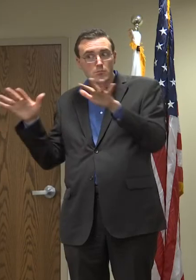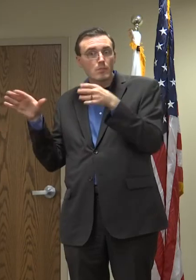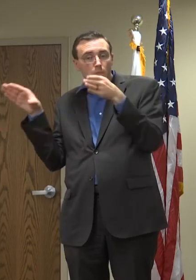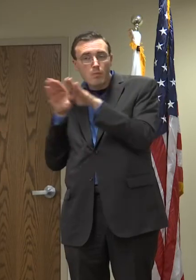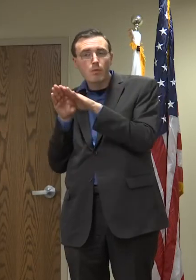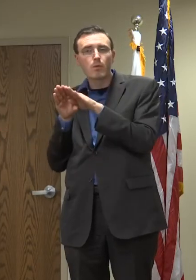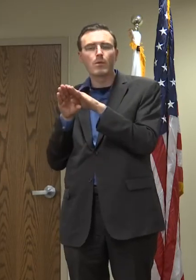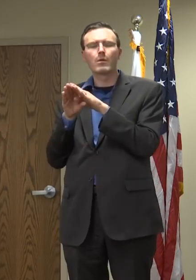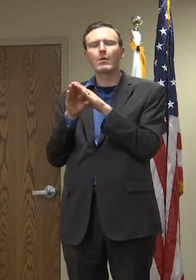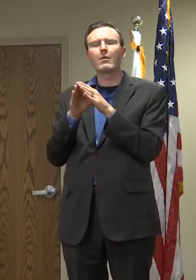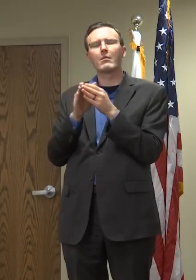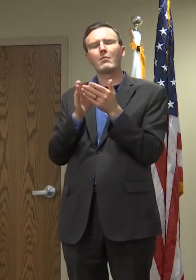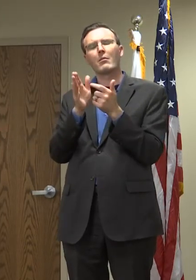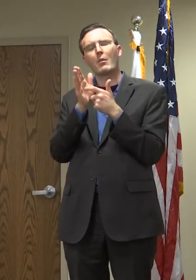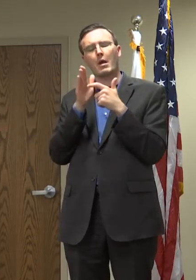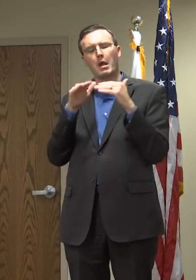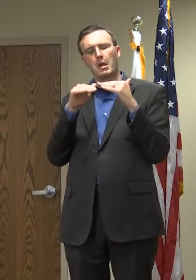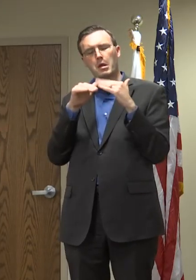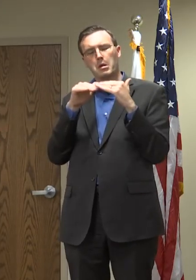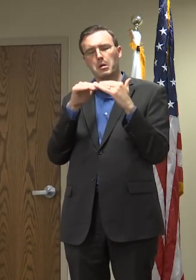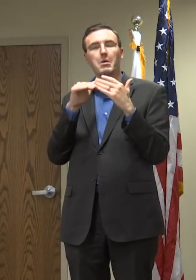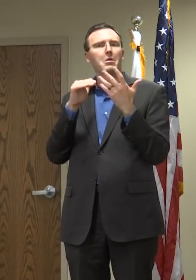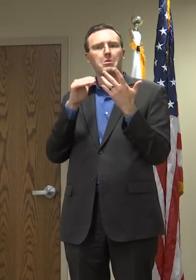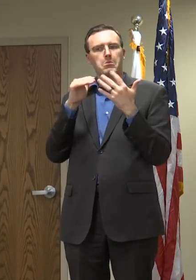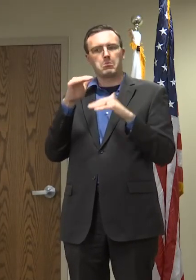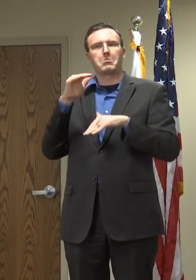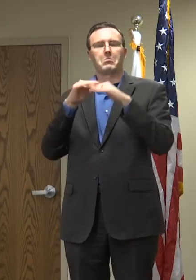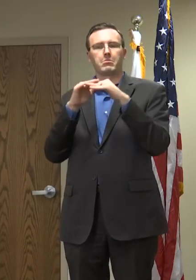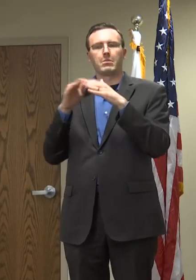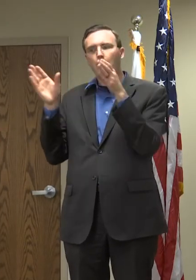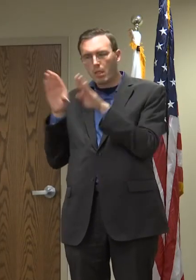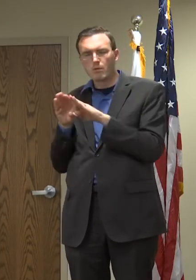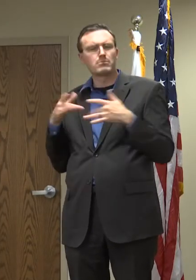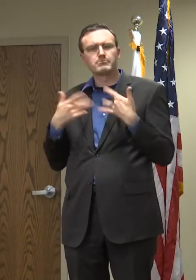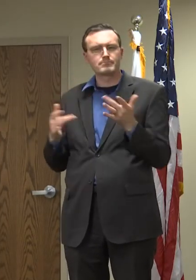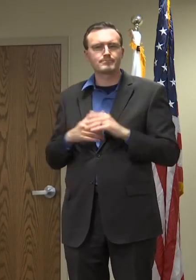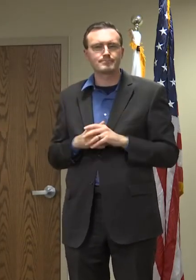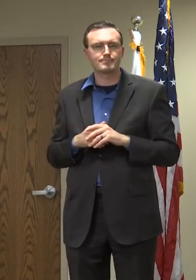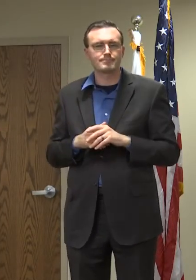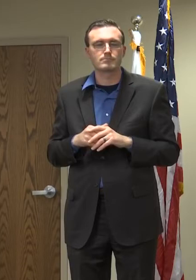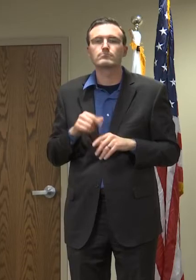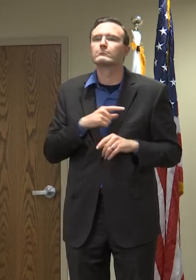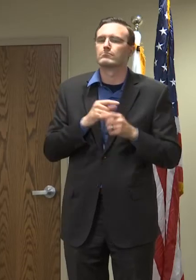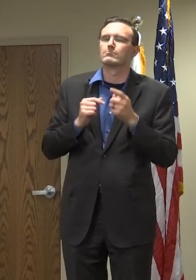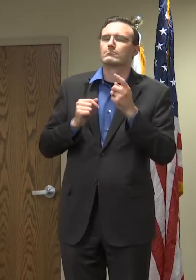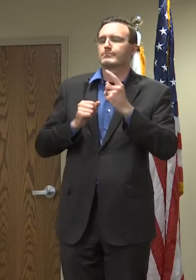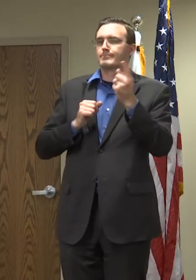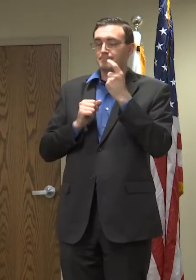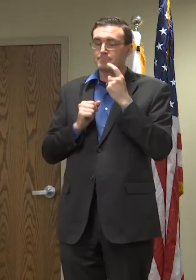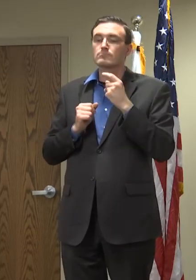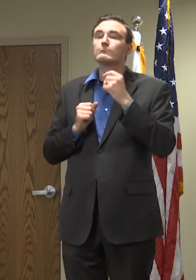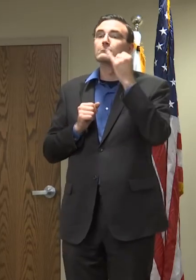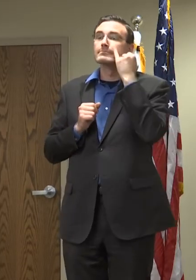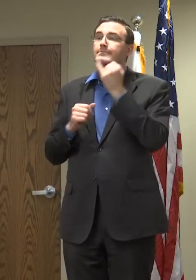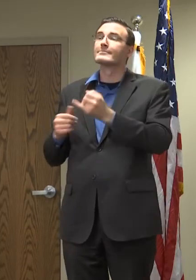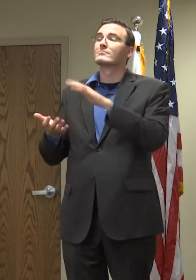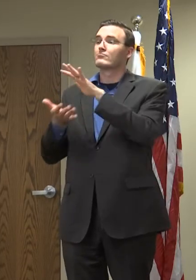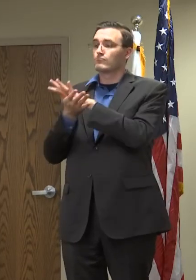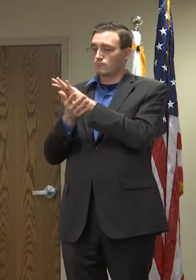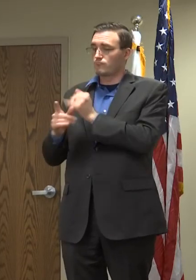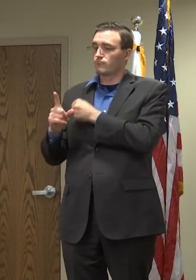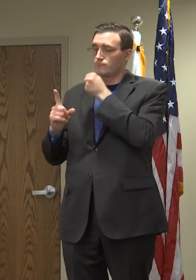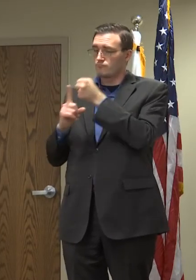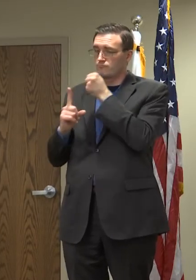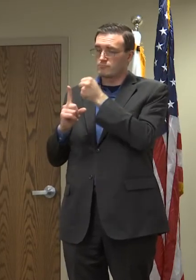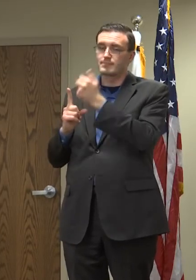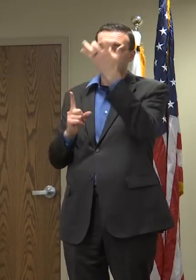we were okay, and the question was, when do we switch when there's been a case within the school setting? And again, I